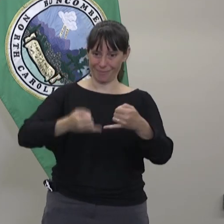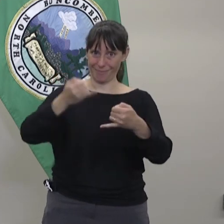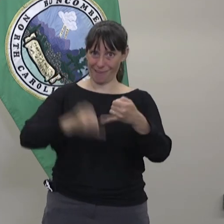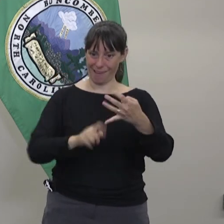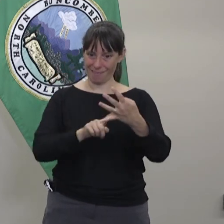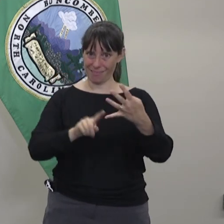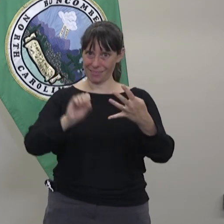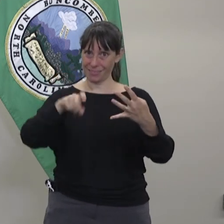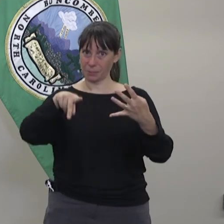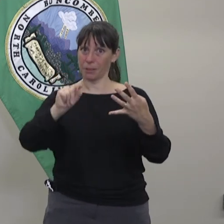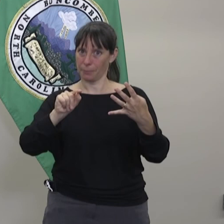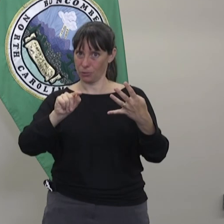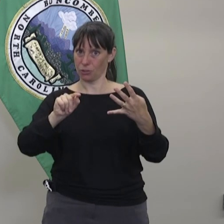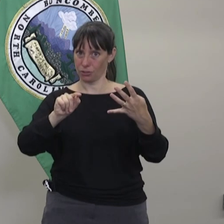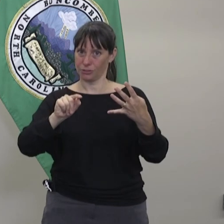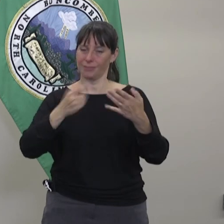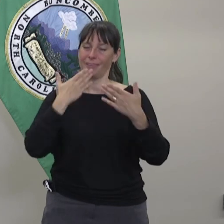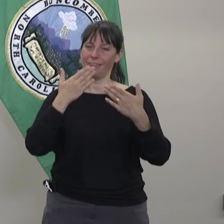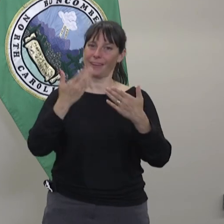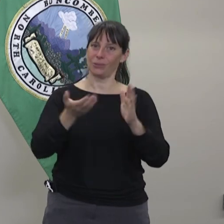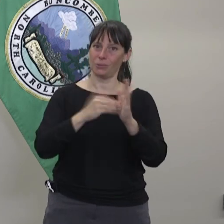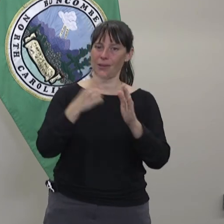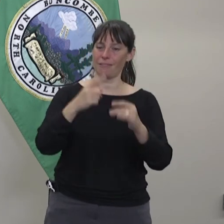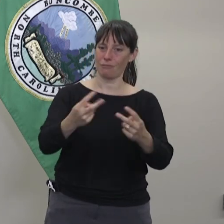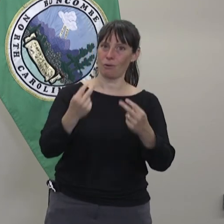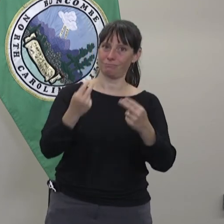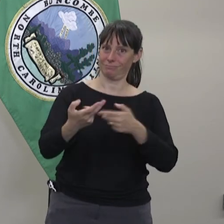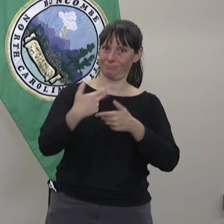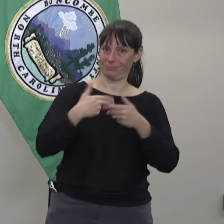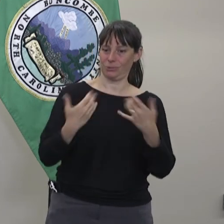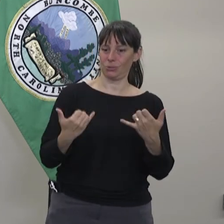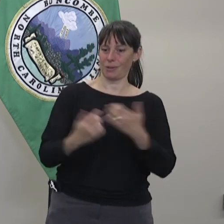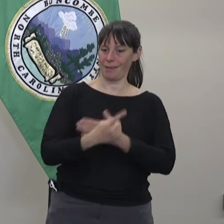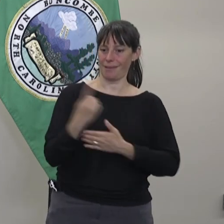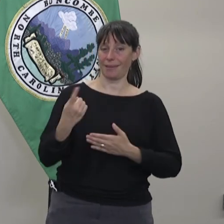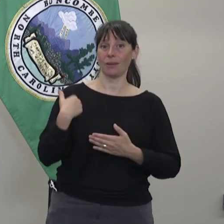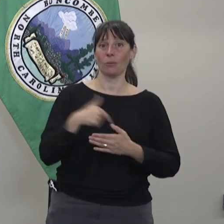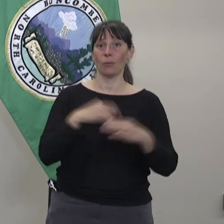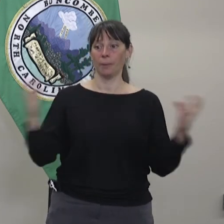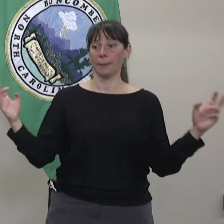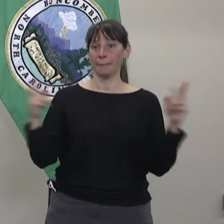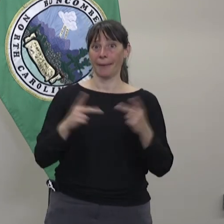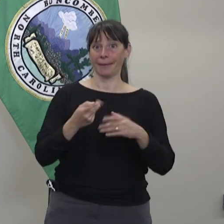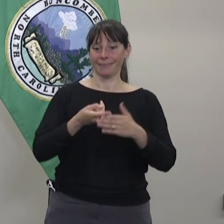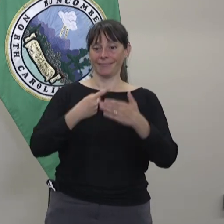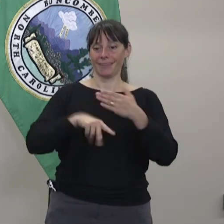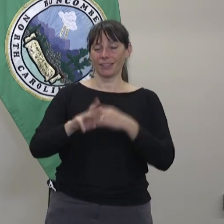next Thursday, August 27th at 3 p.m. Have a safe and healthy weekend.